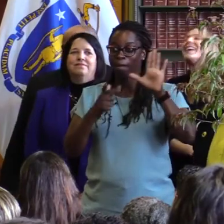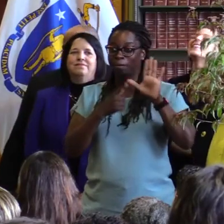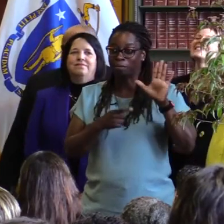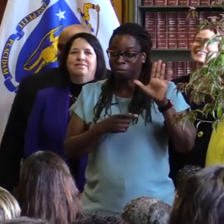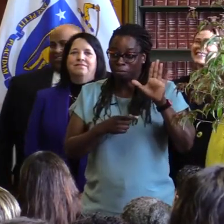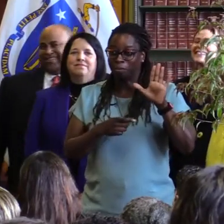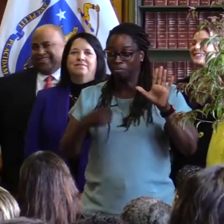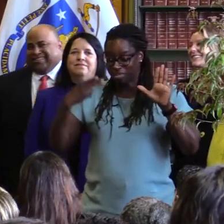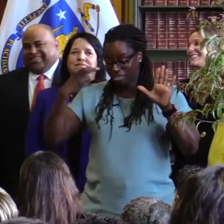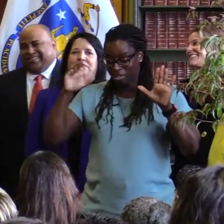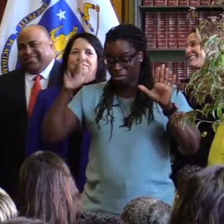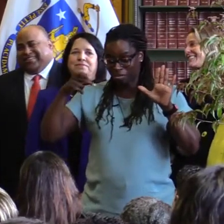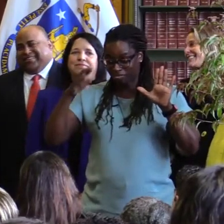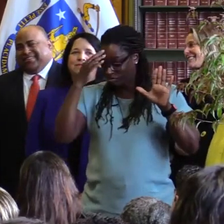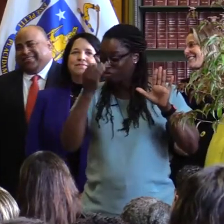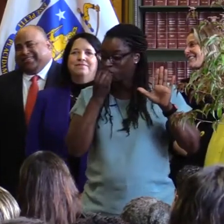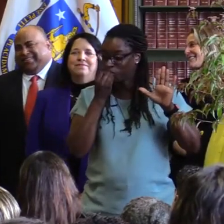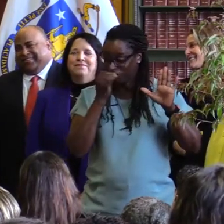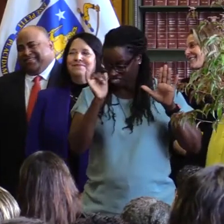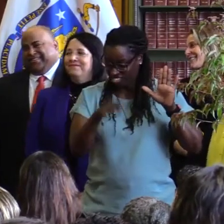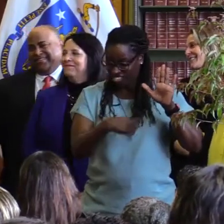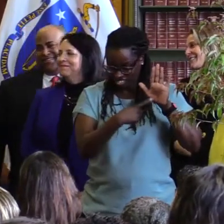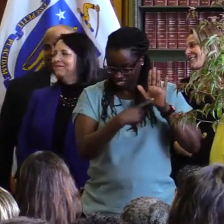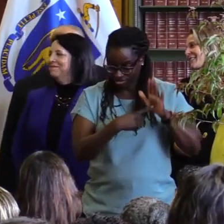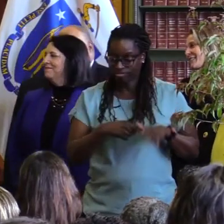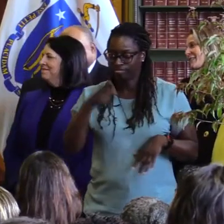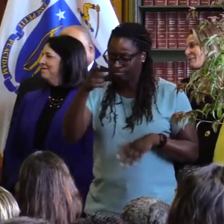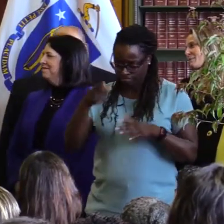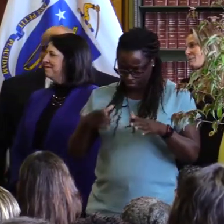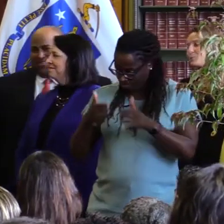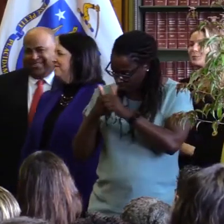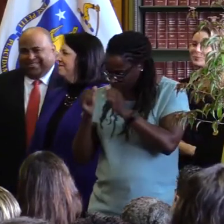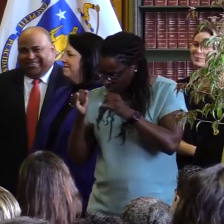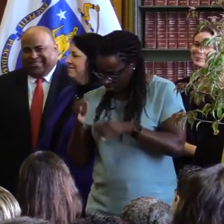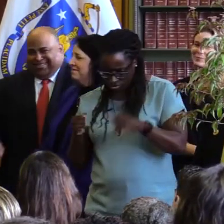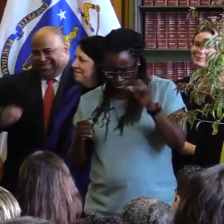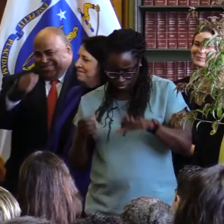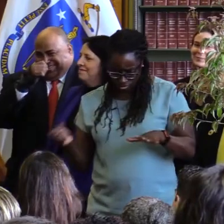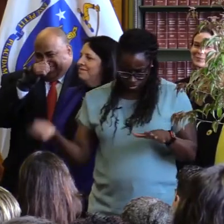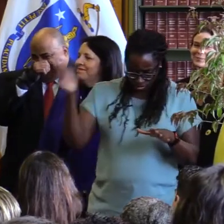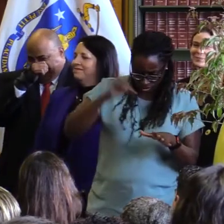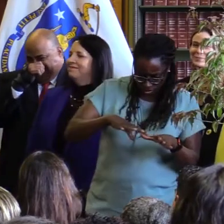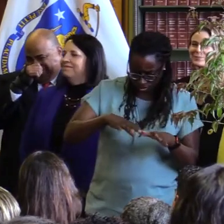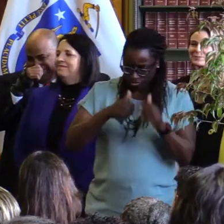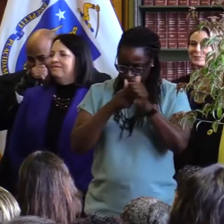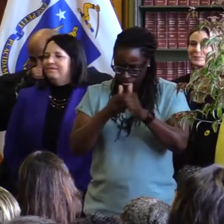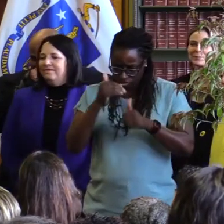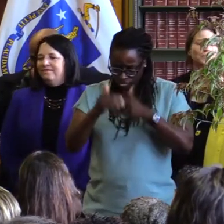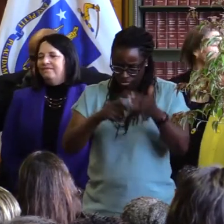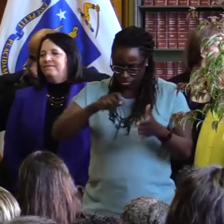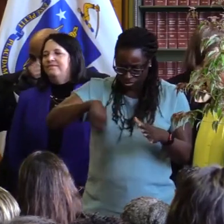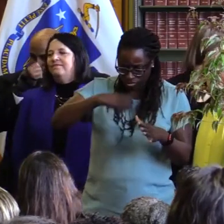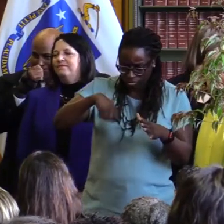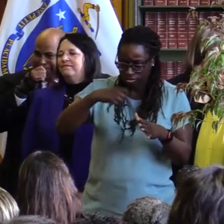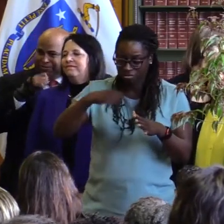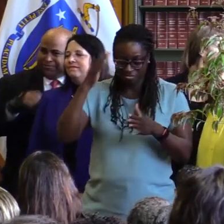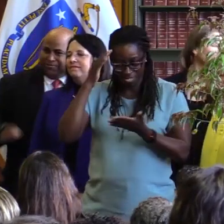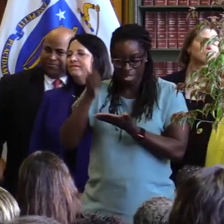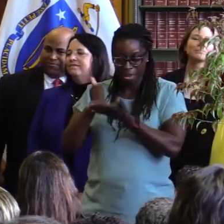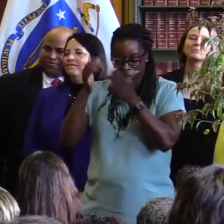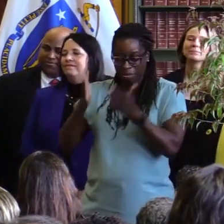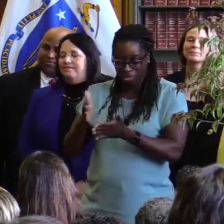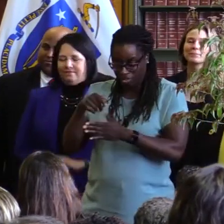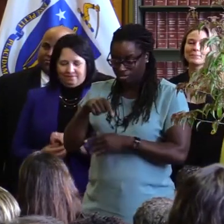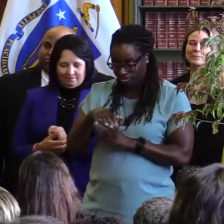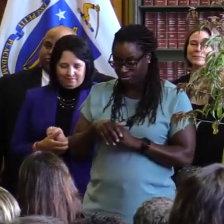and it leverages, you know, what we're able to do. If you look at certain states, you know, we see in one state, for example, that set